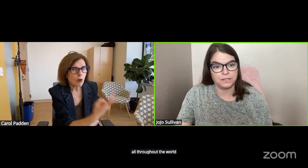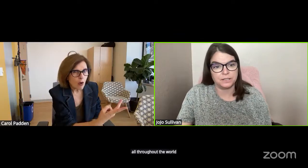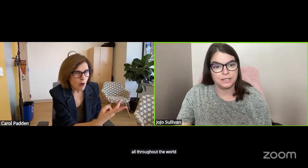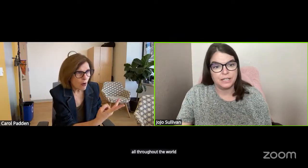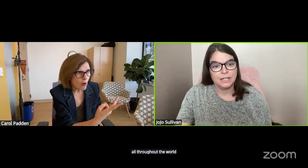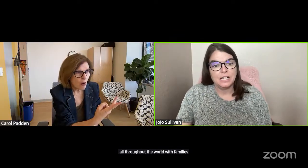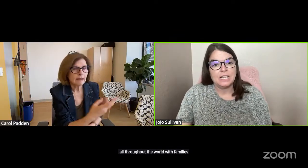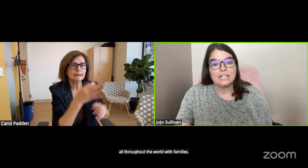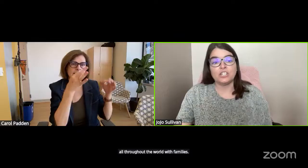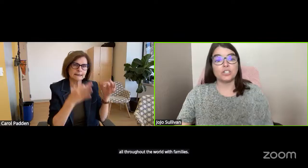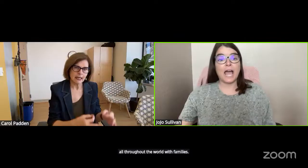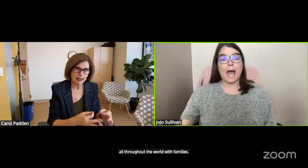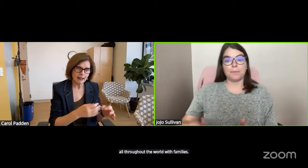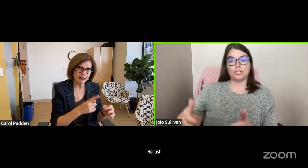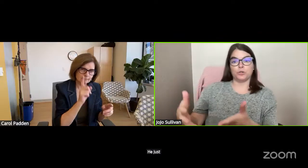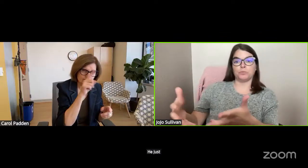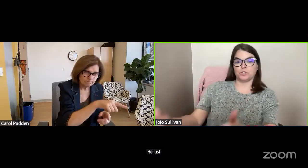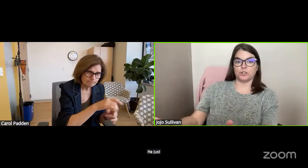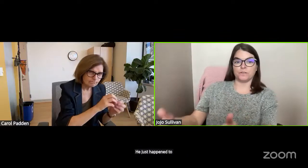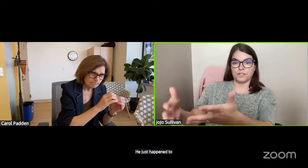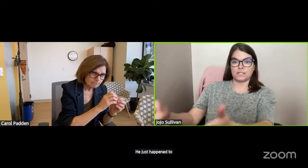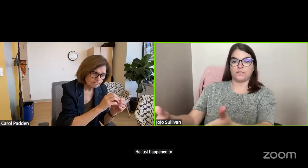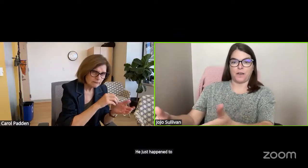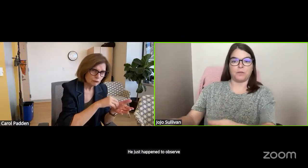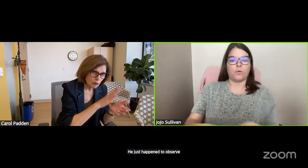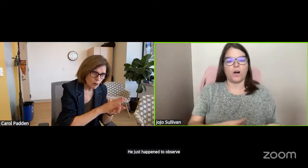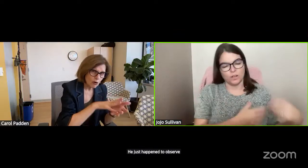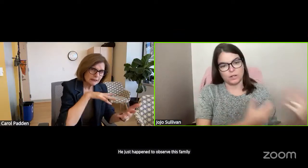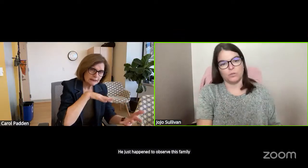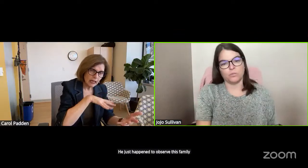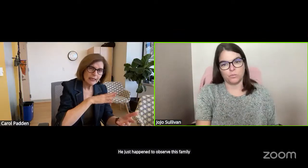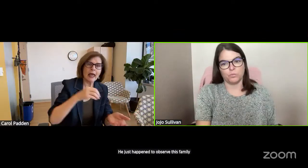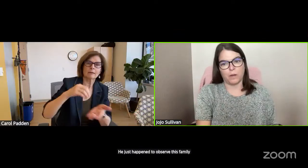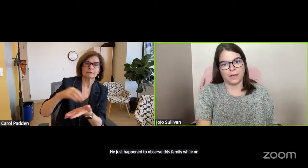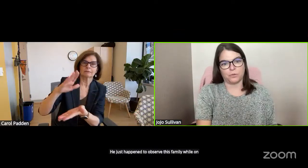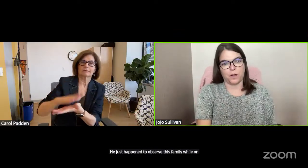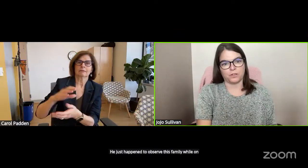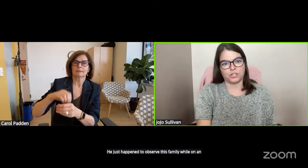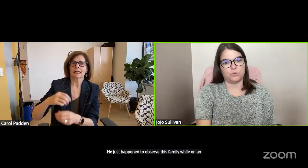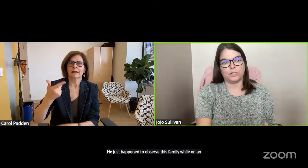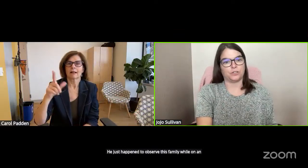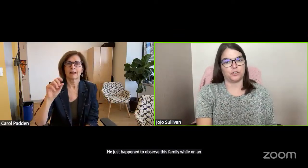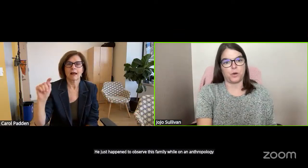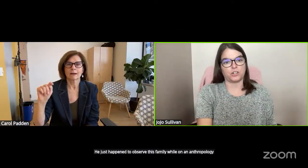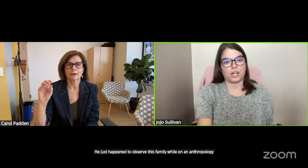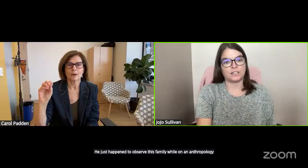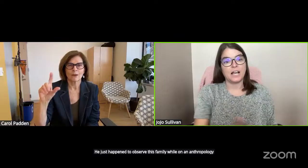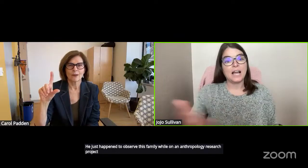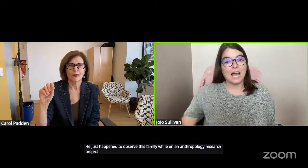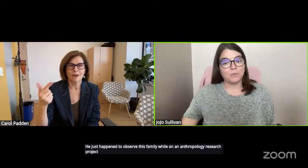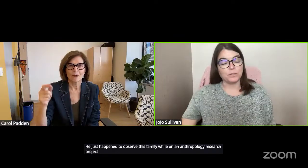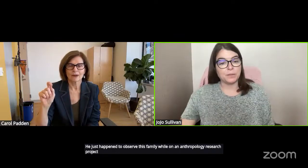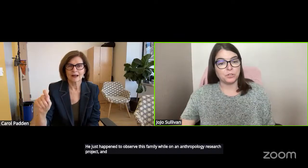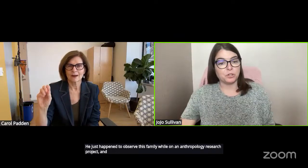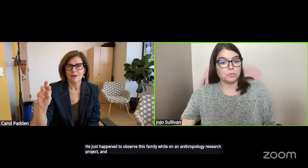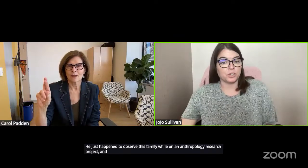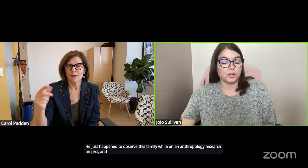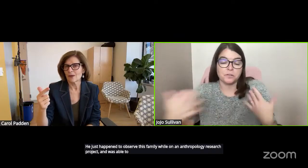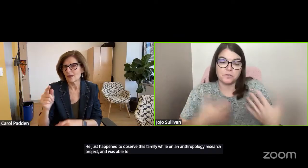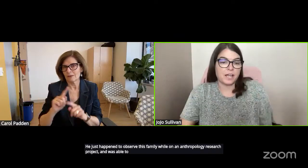families. He just happened to observe this family while on a anthropology research project and was able to observe